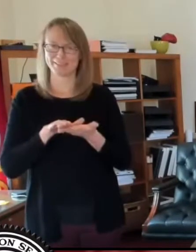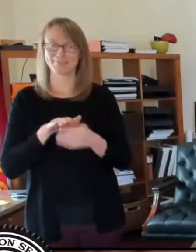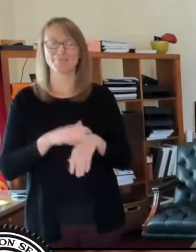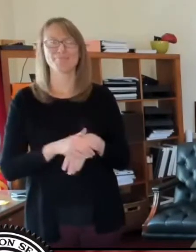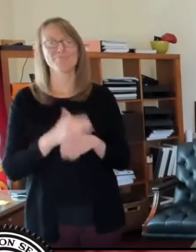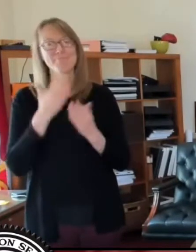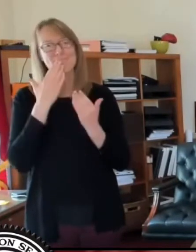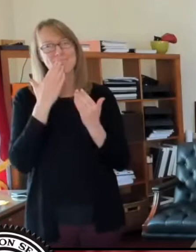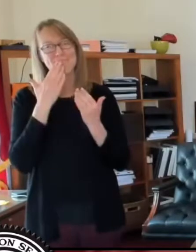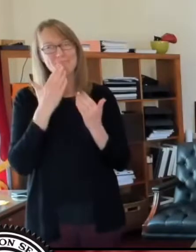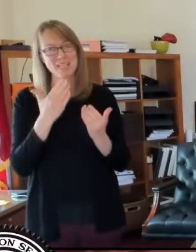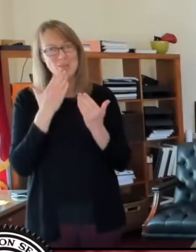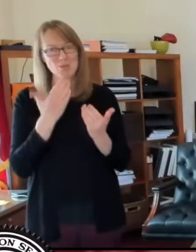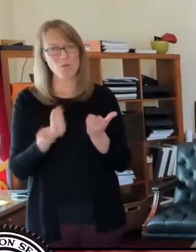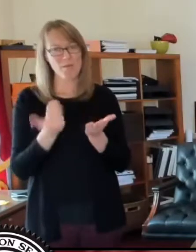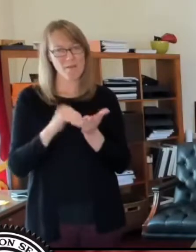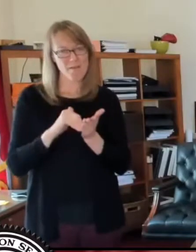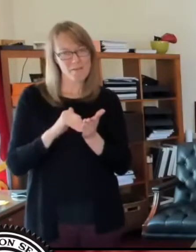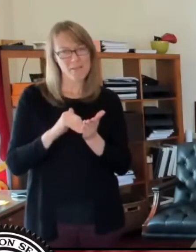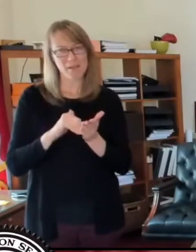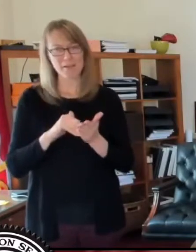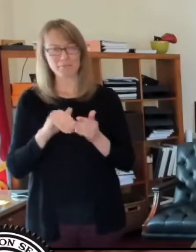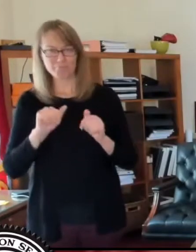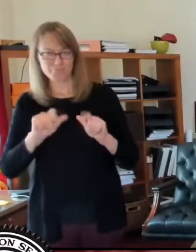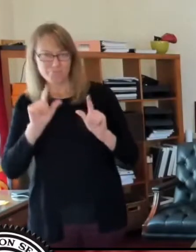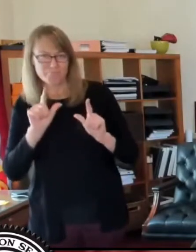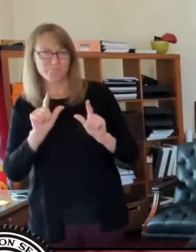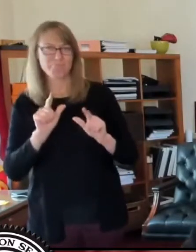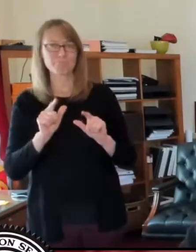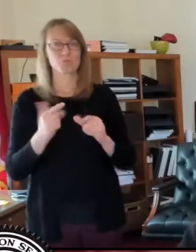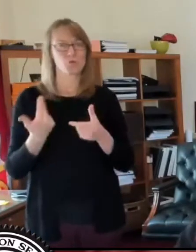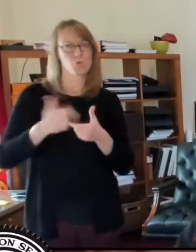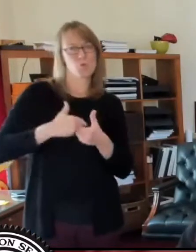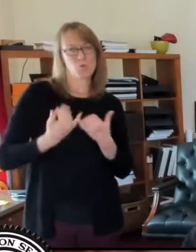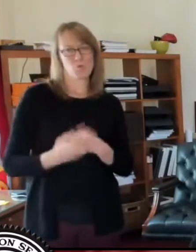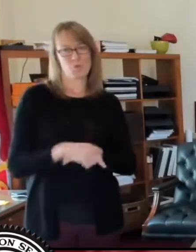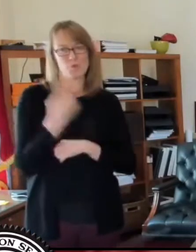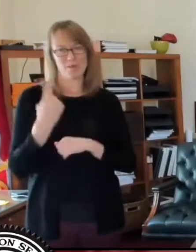today, and we're going to talk about COVID today.